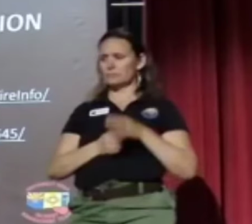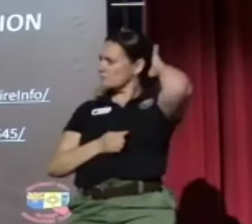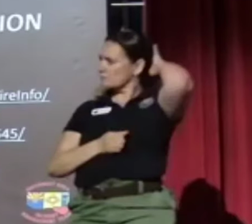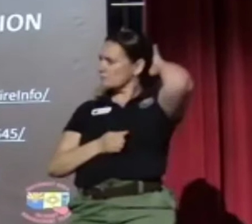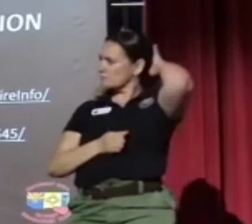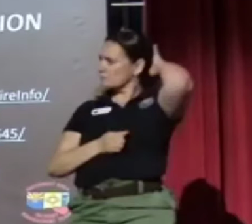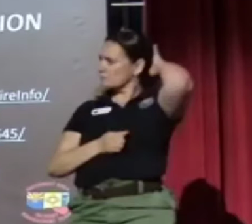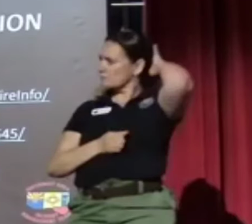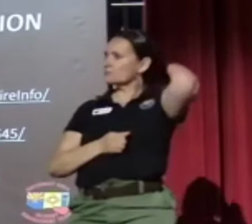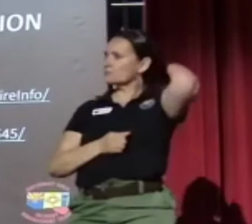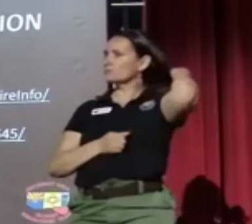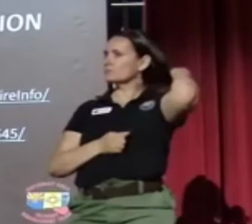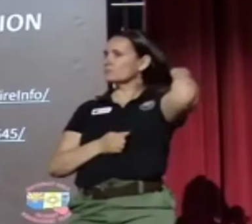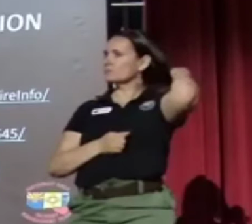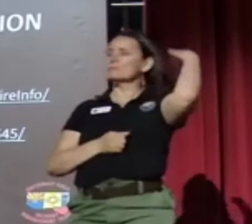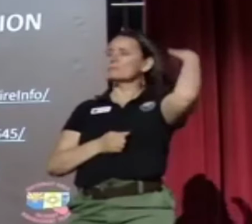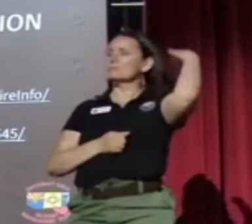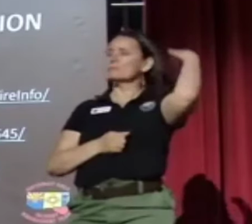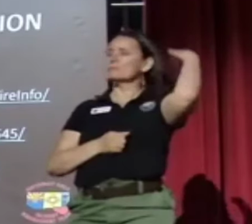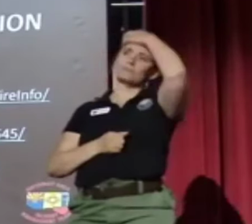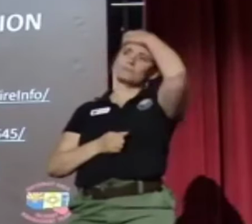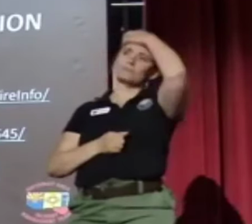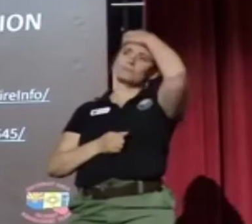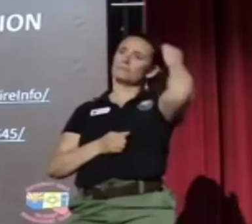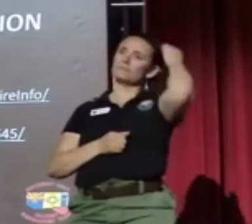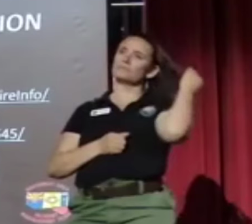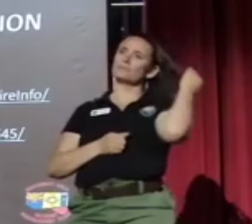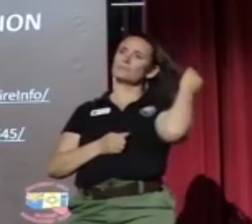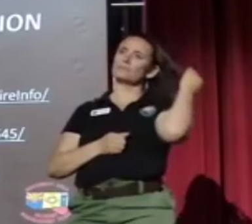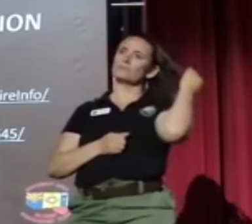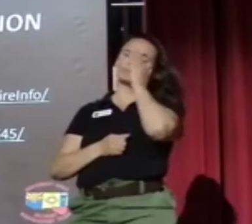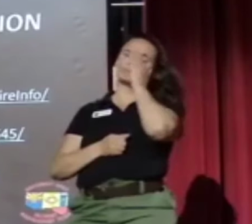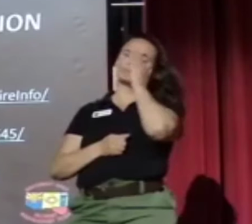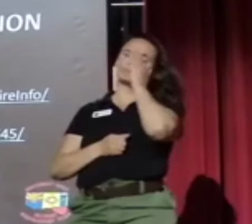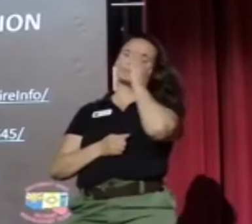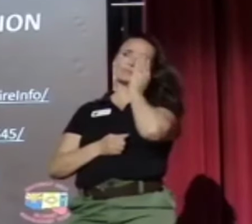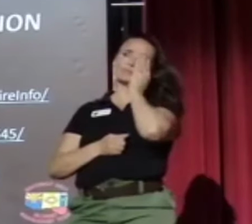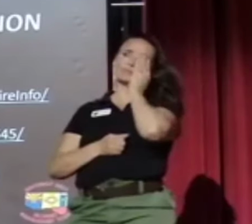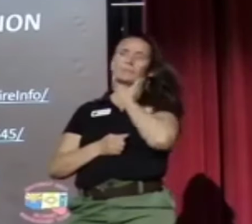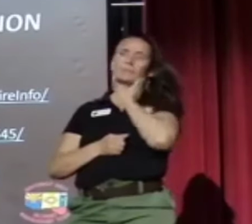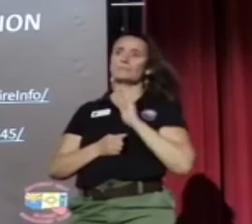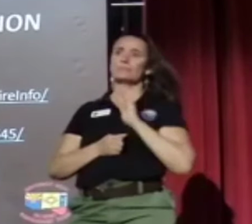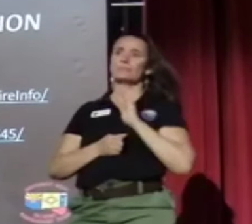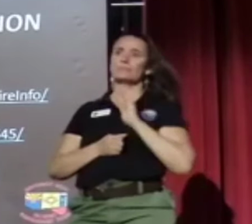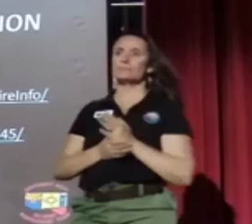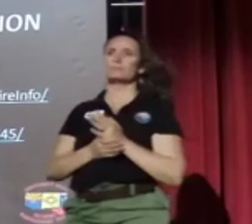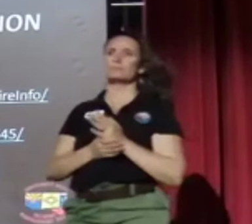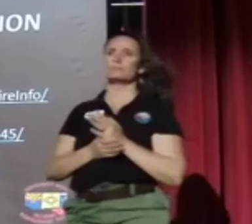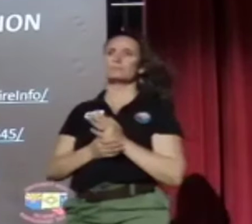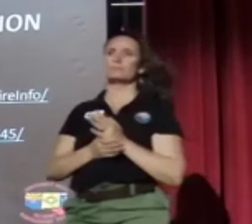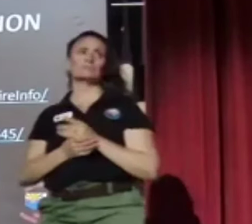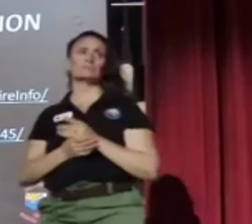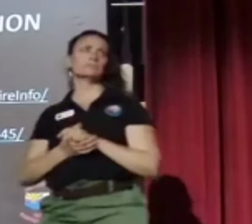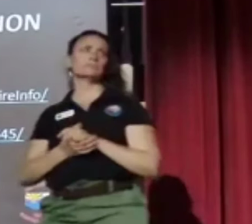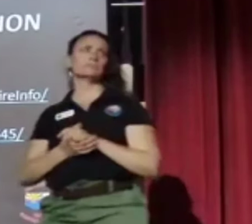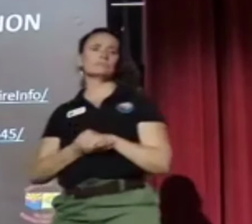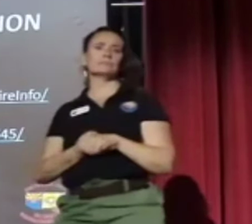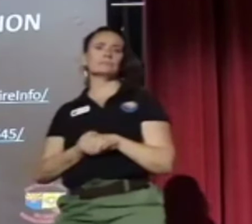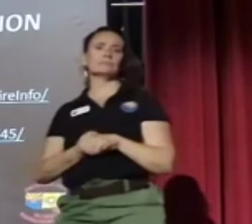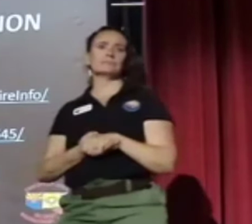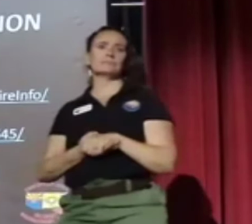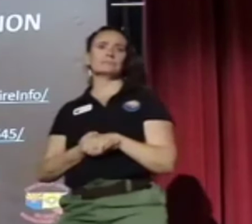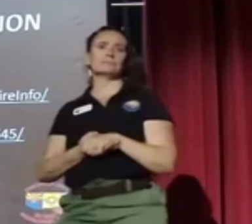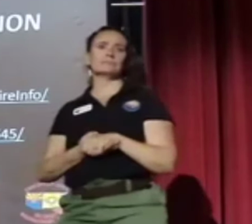to possibly get a drive-through or a drive-around on property or anybody else that comes in there?